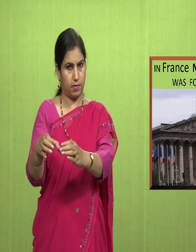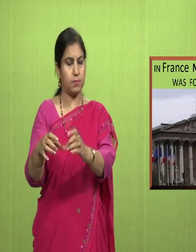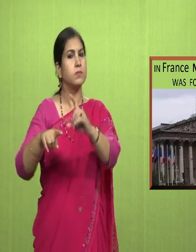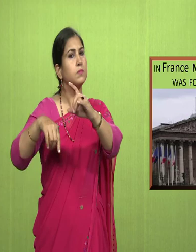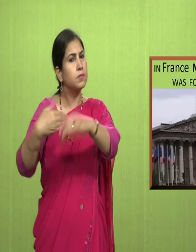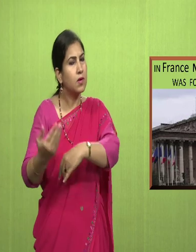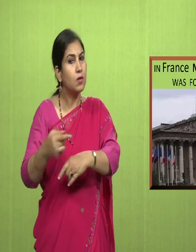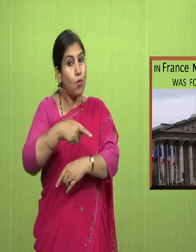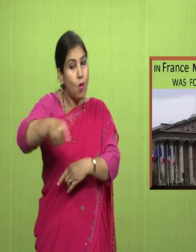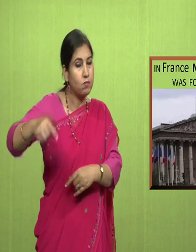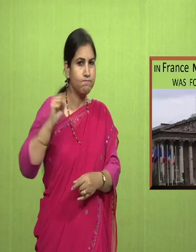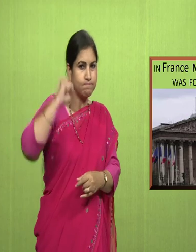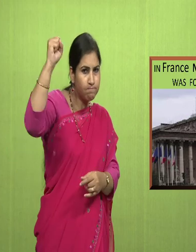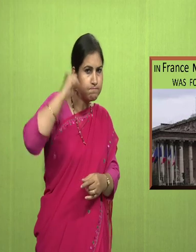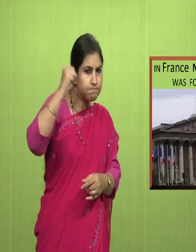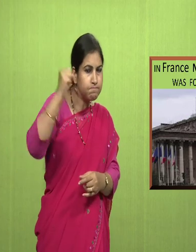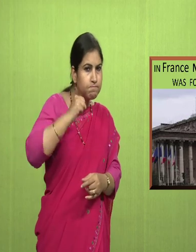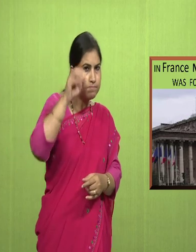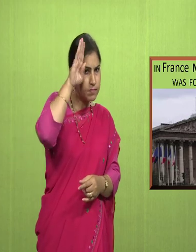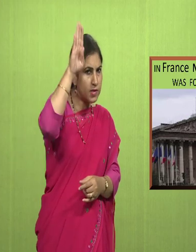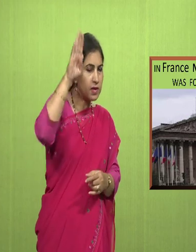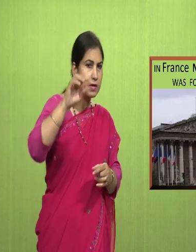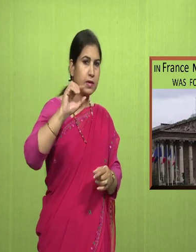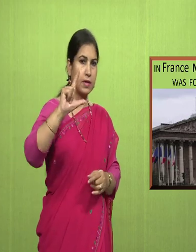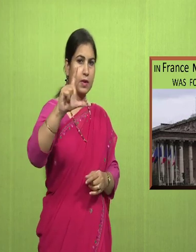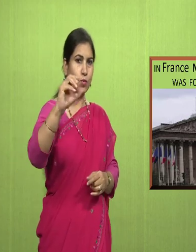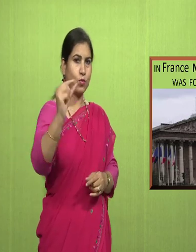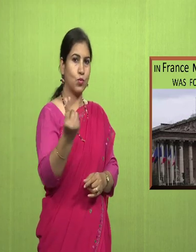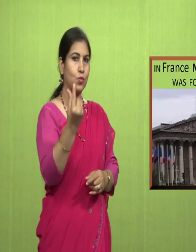and the revolt against the King Louis XVI.